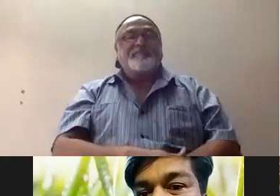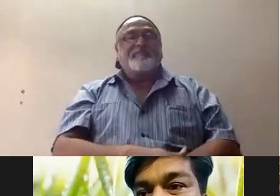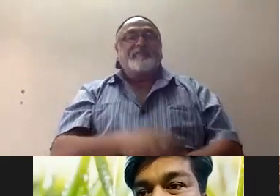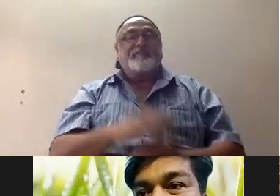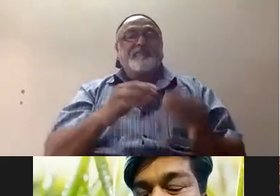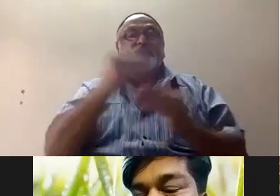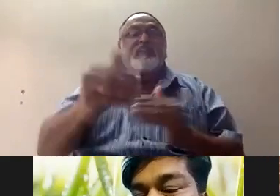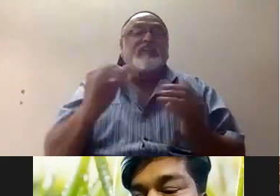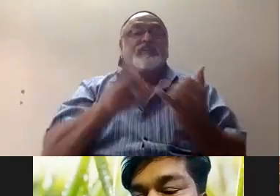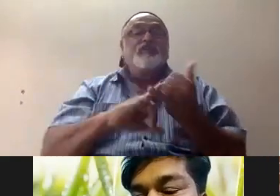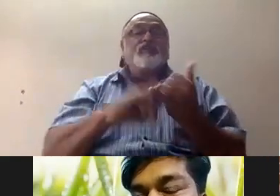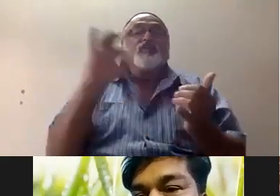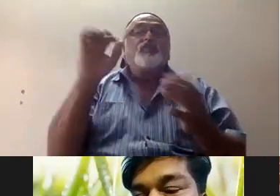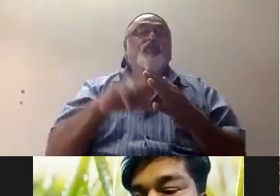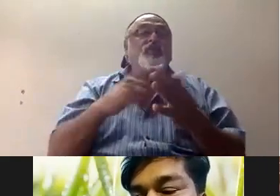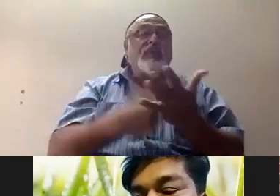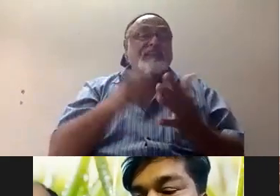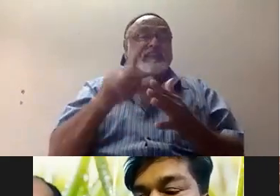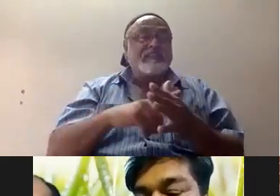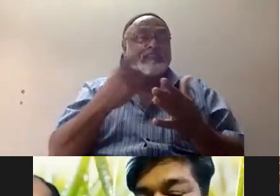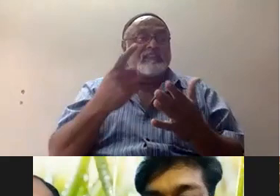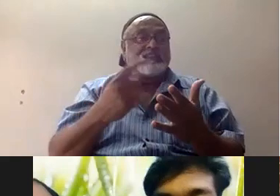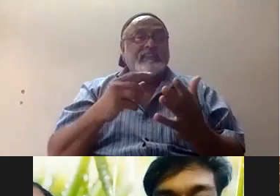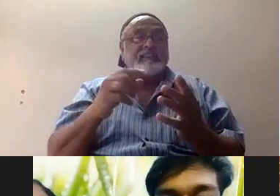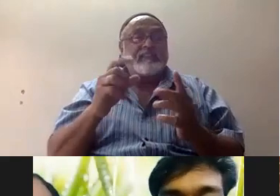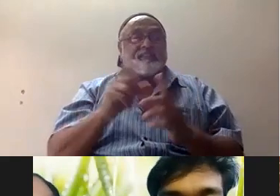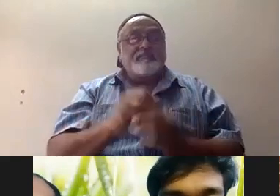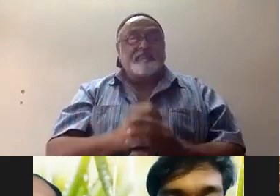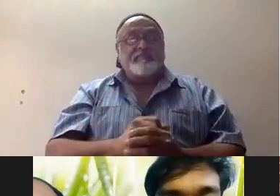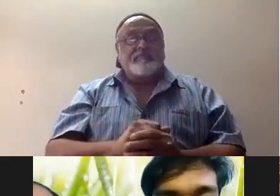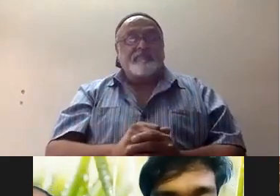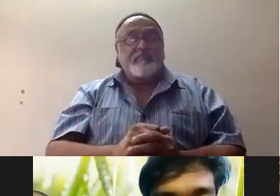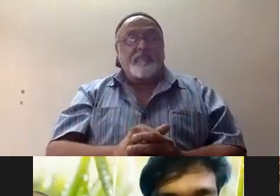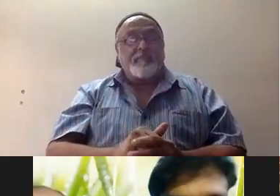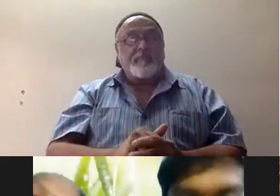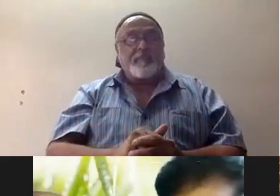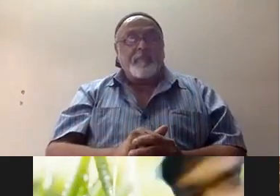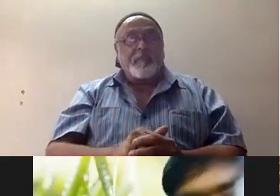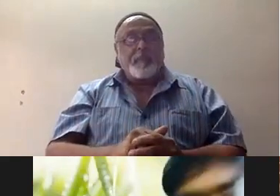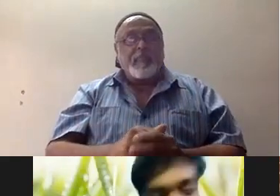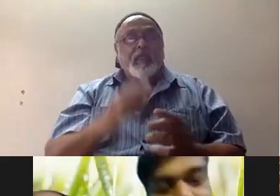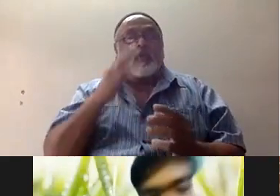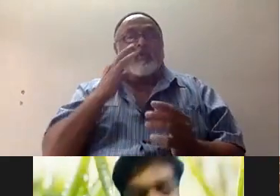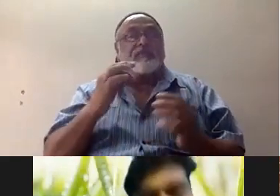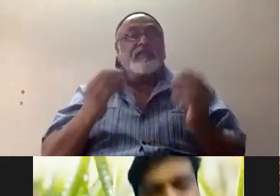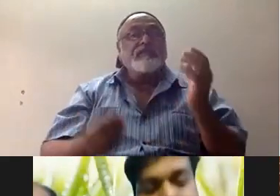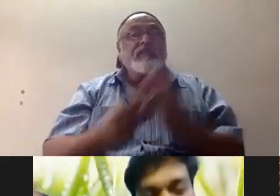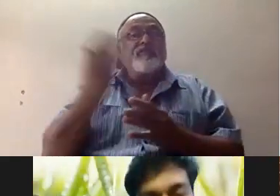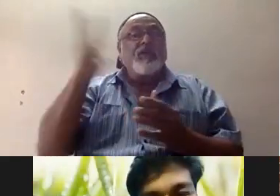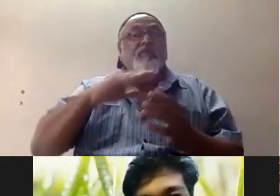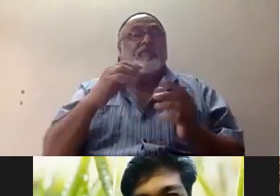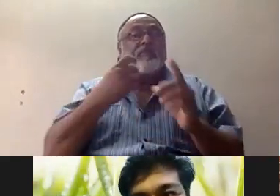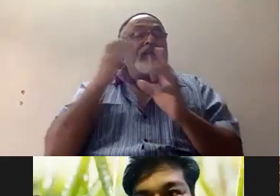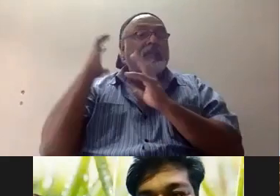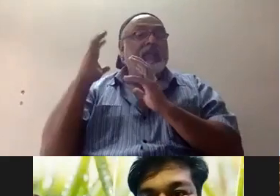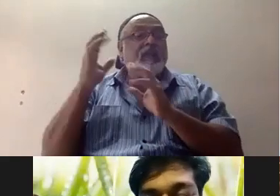our next speaker of the evening, Mr. Suraj P.A. Originally from Kerala, Mr. Suraj PA, is